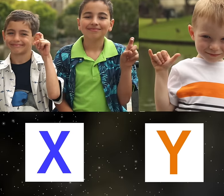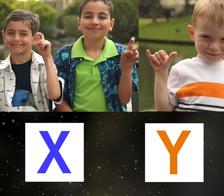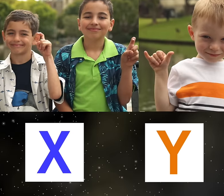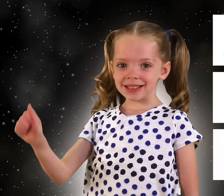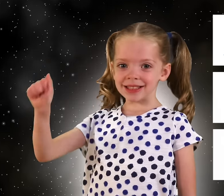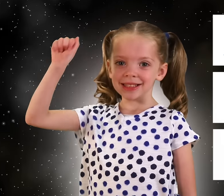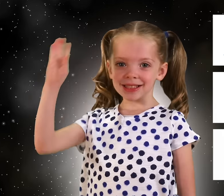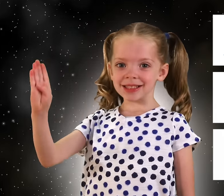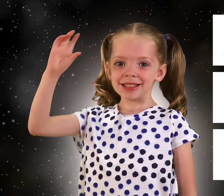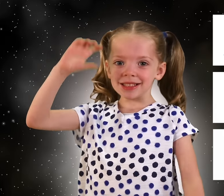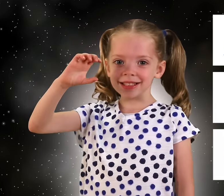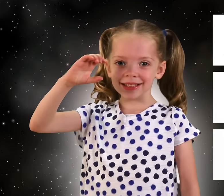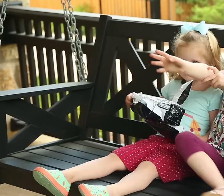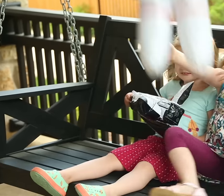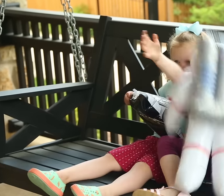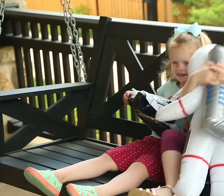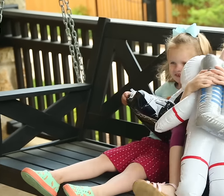the ABCs of astronomy.